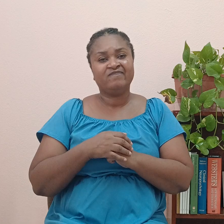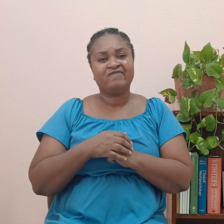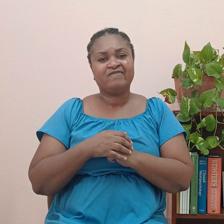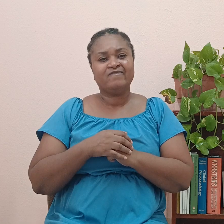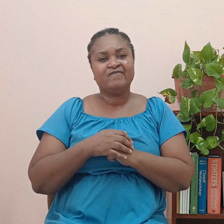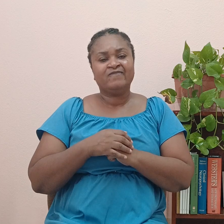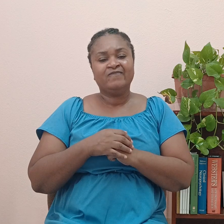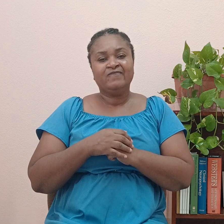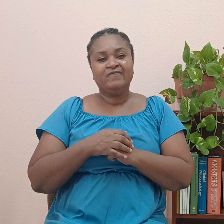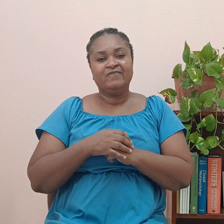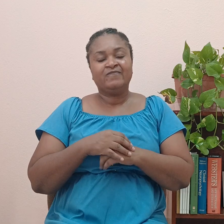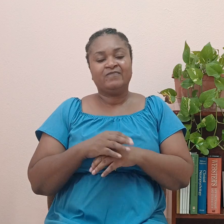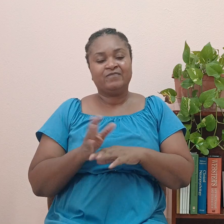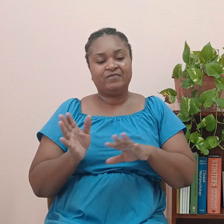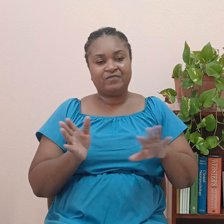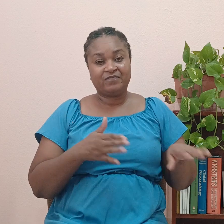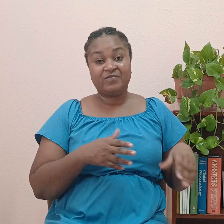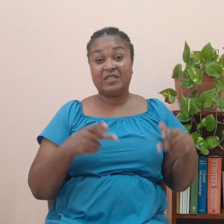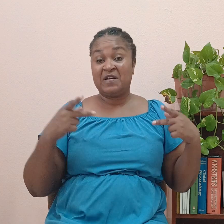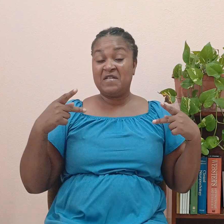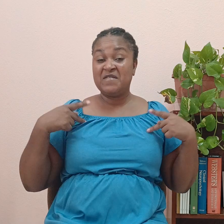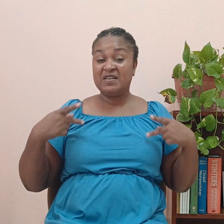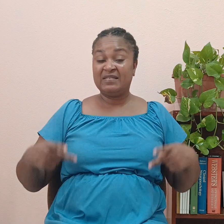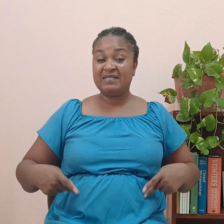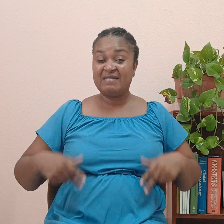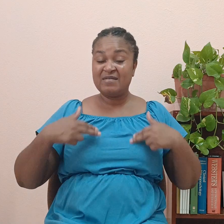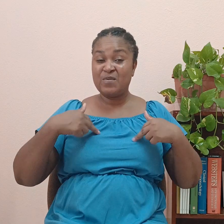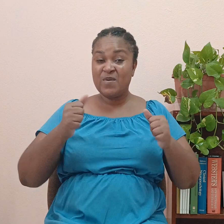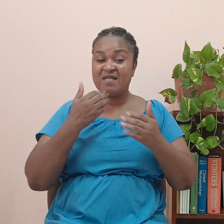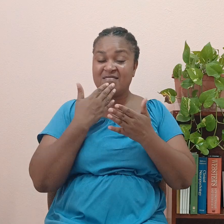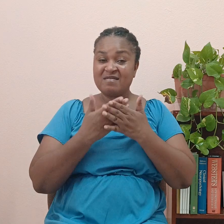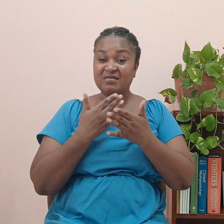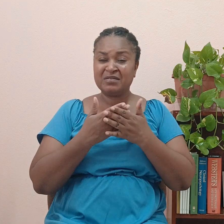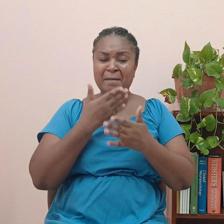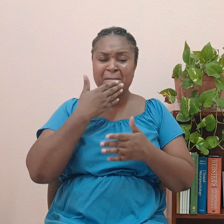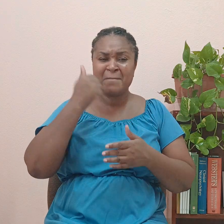Physical wellness is the best known of the dimensions of wellness.